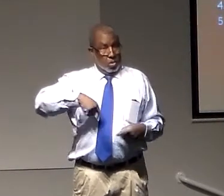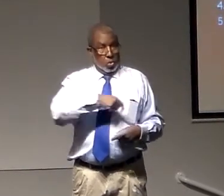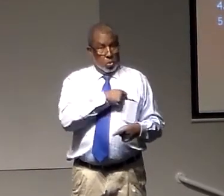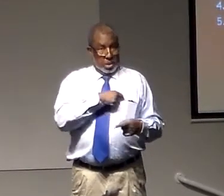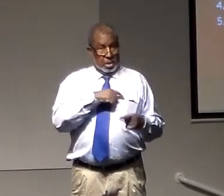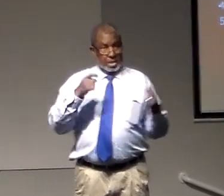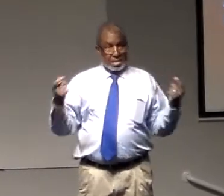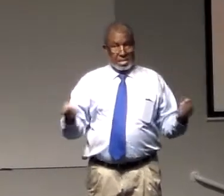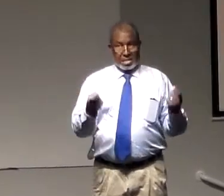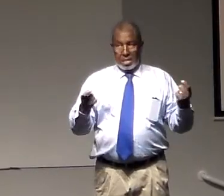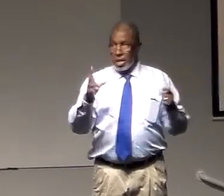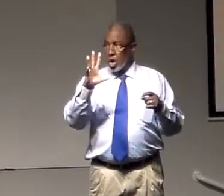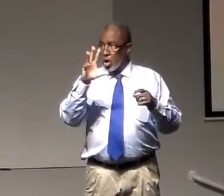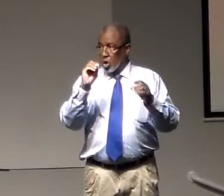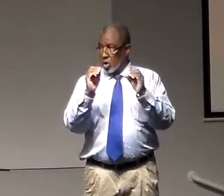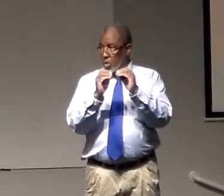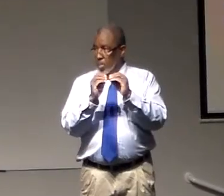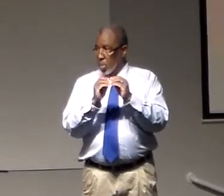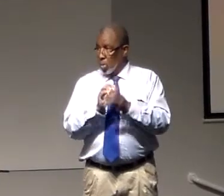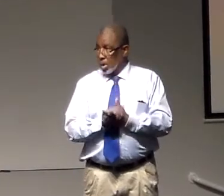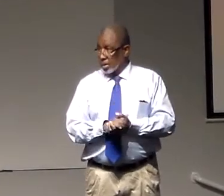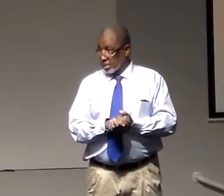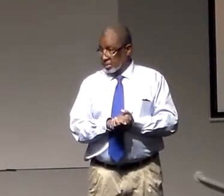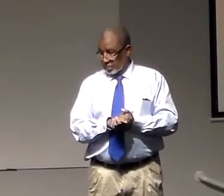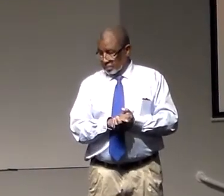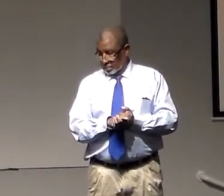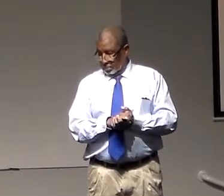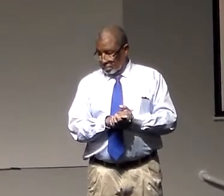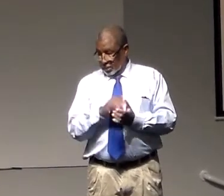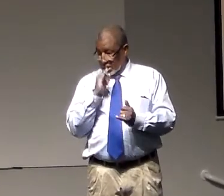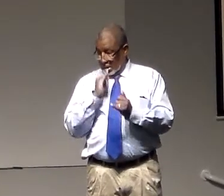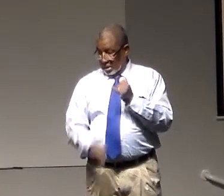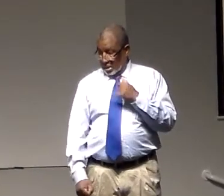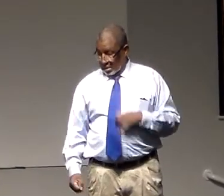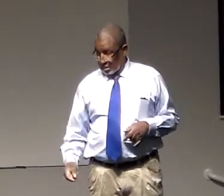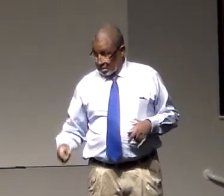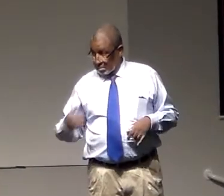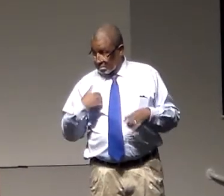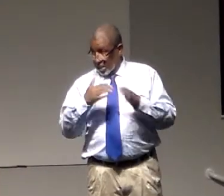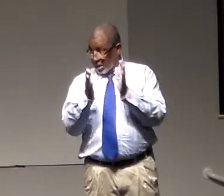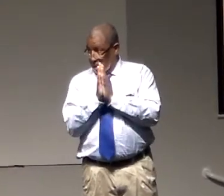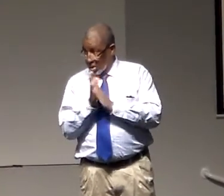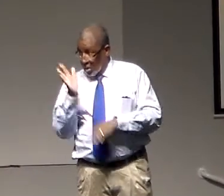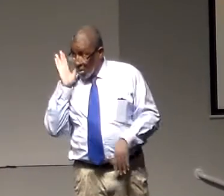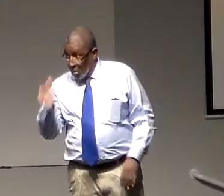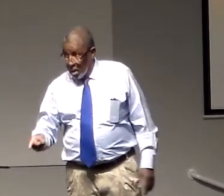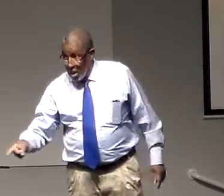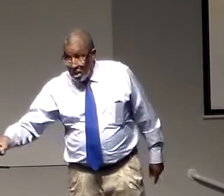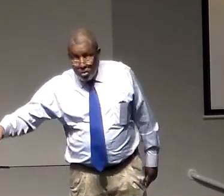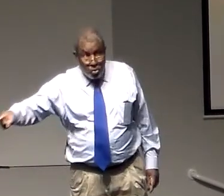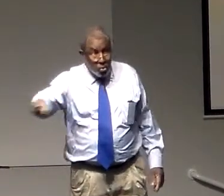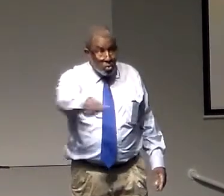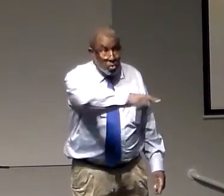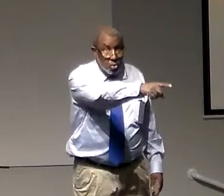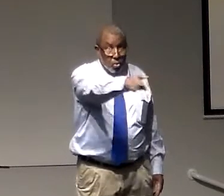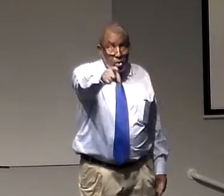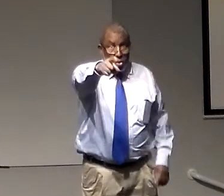for our sins, and we will not sin anymore. And then finally,